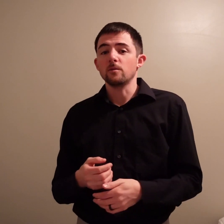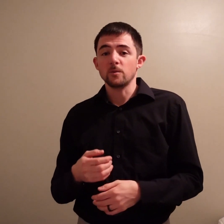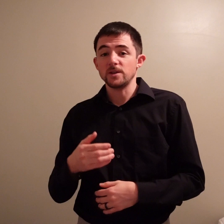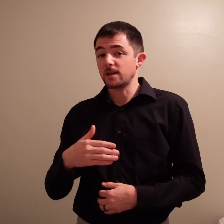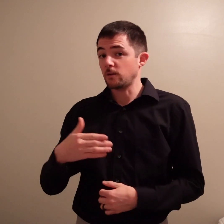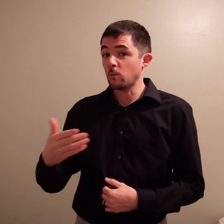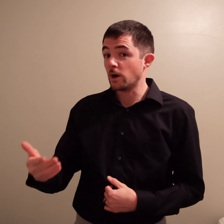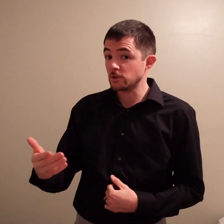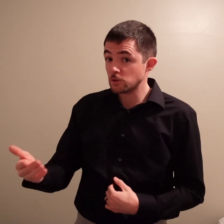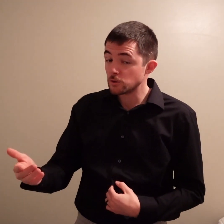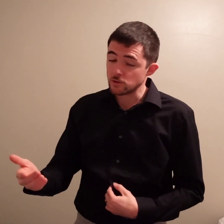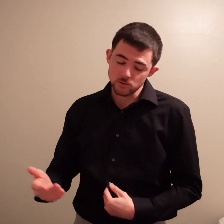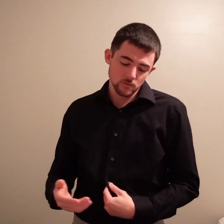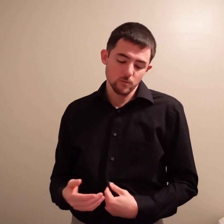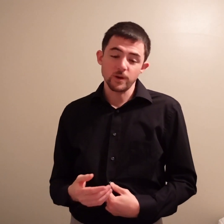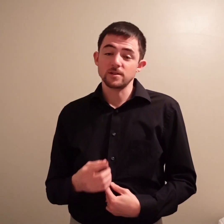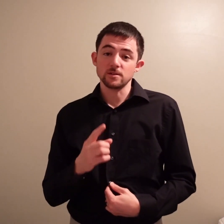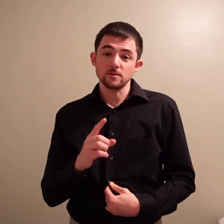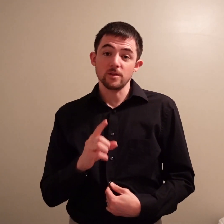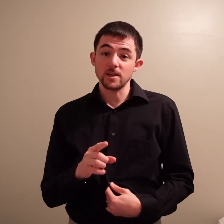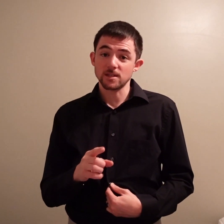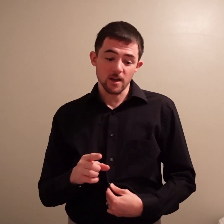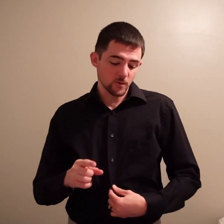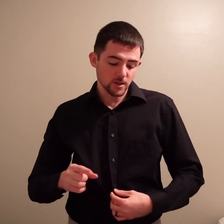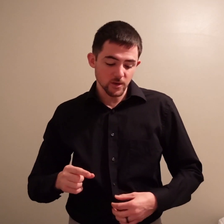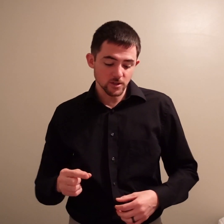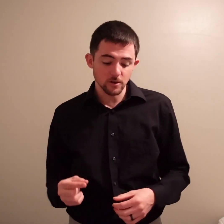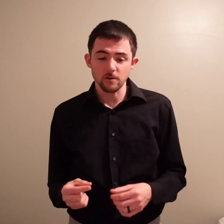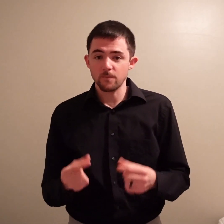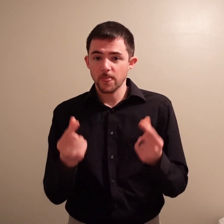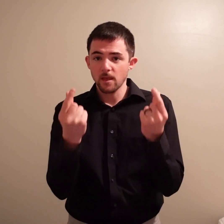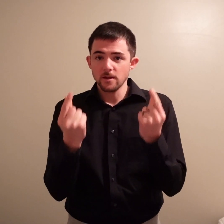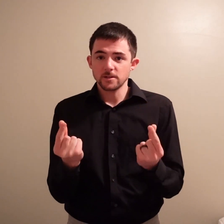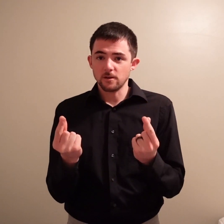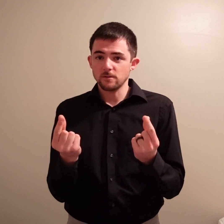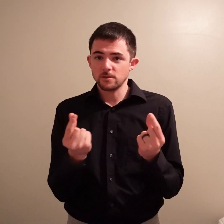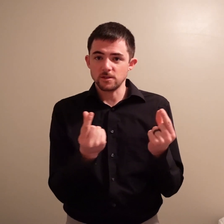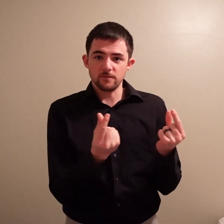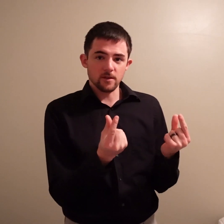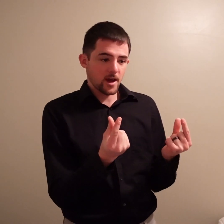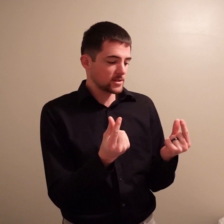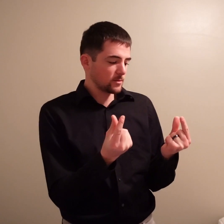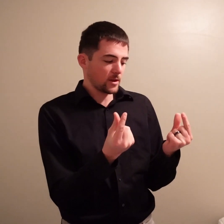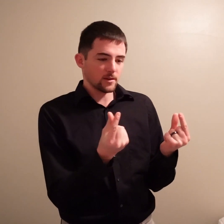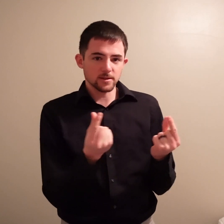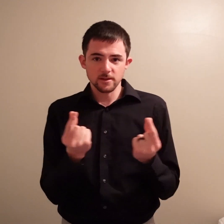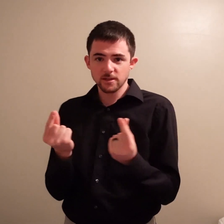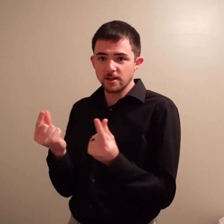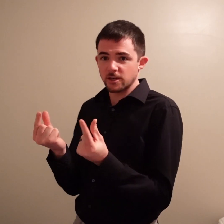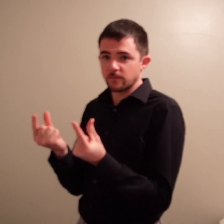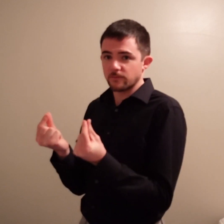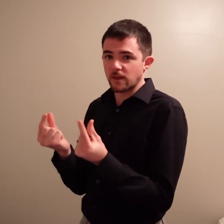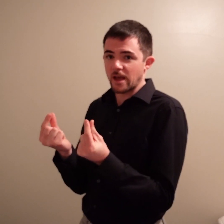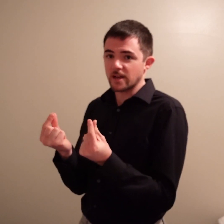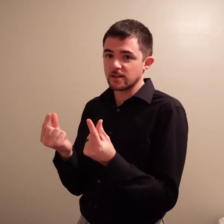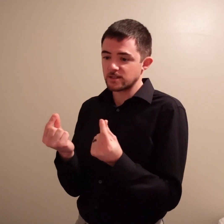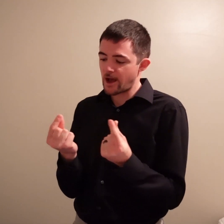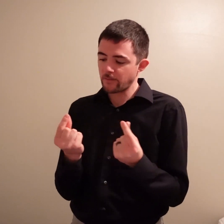when we say what do you do, we do this sign, which I'm going to show you. So just hands up like this in this hand shape and tap